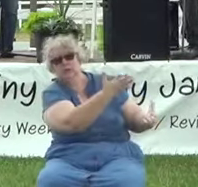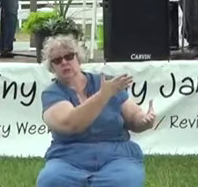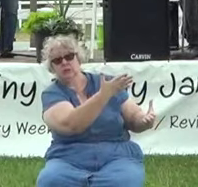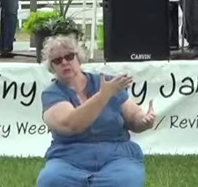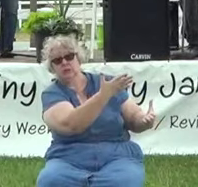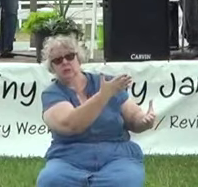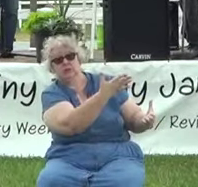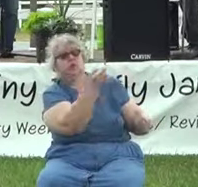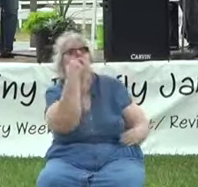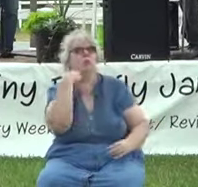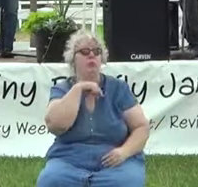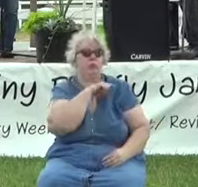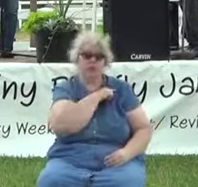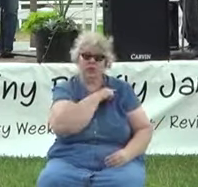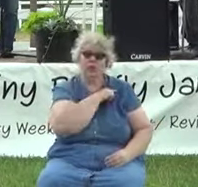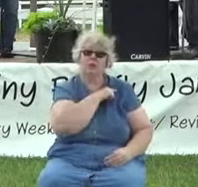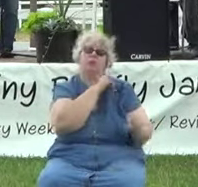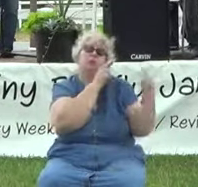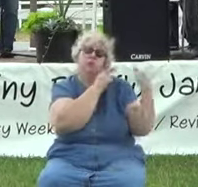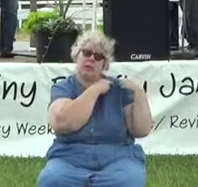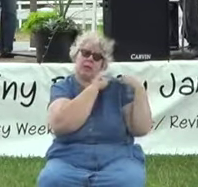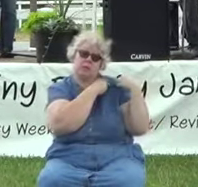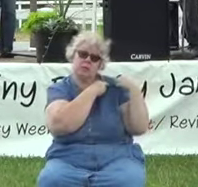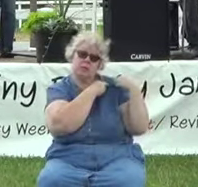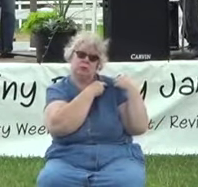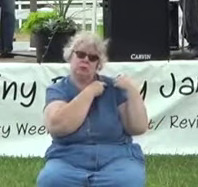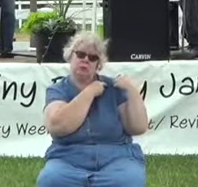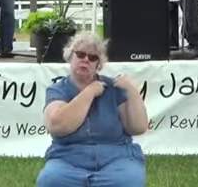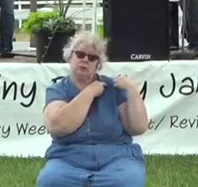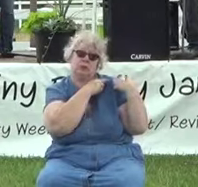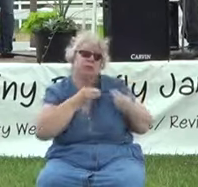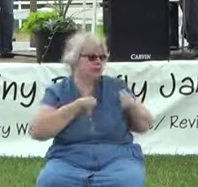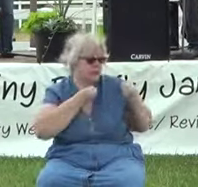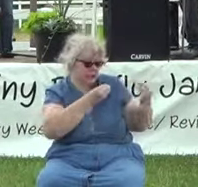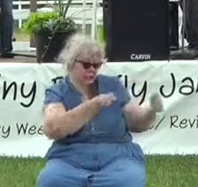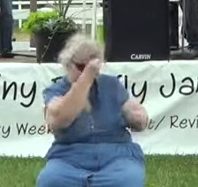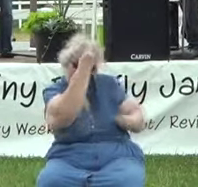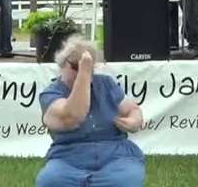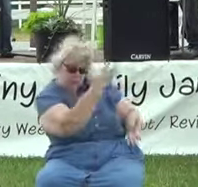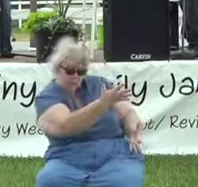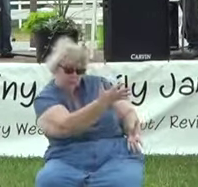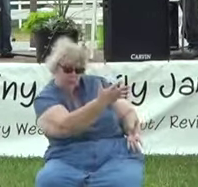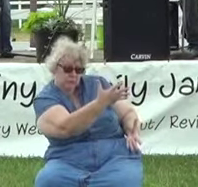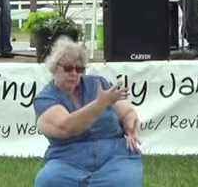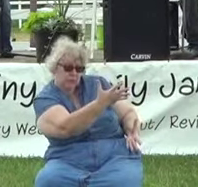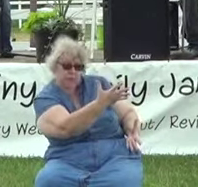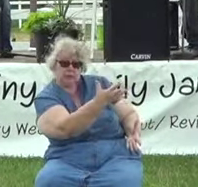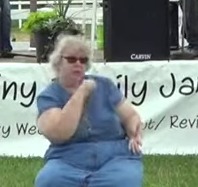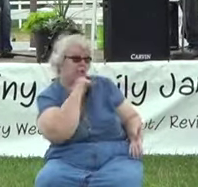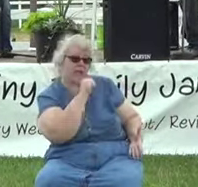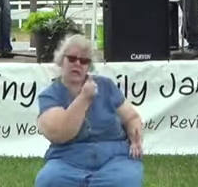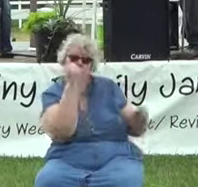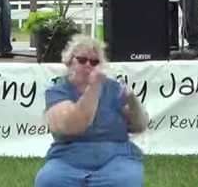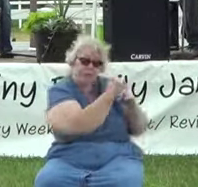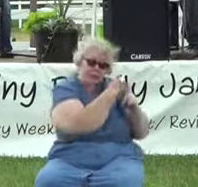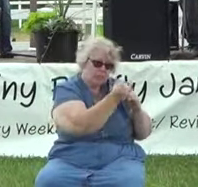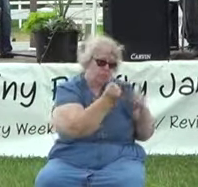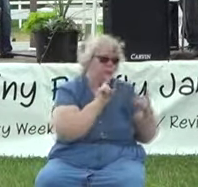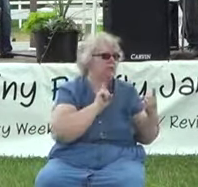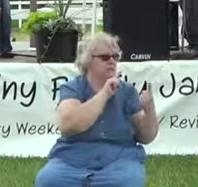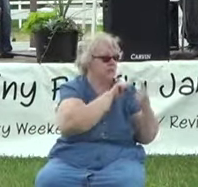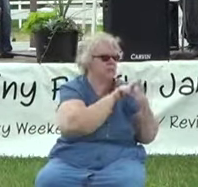I are responsible to give that message. We're not responsible to beat them up until they accept it, because God gives us